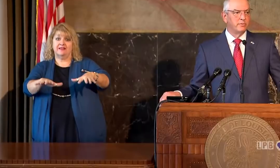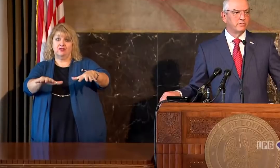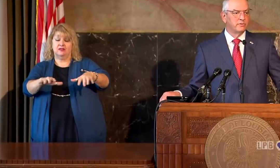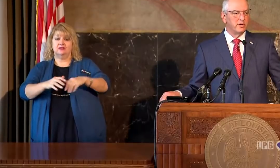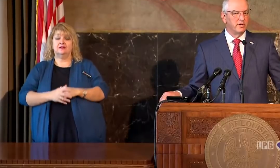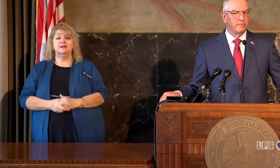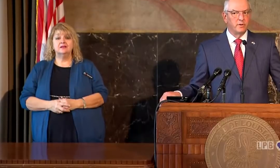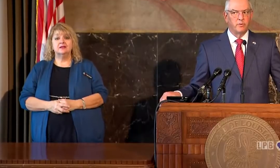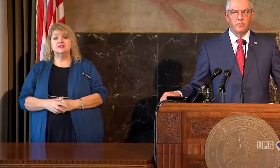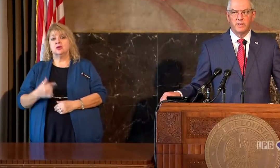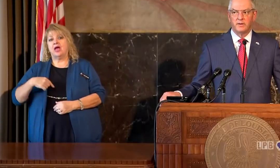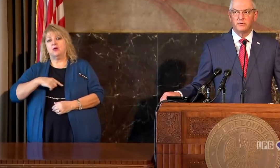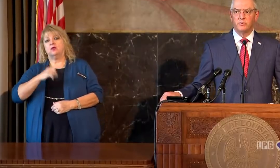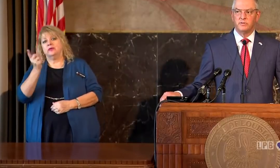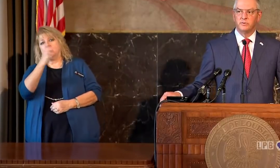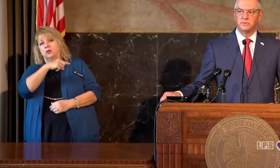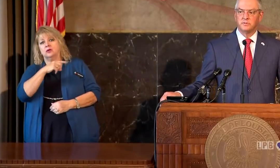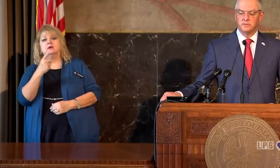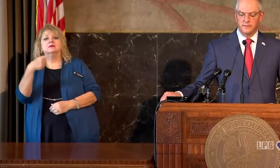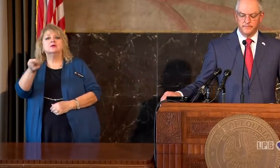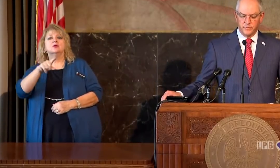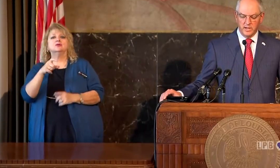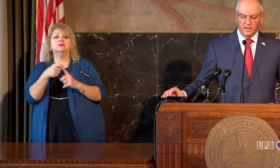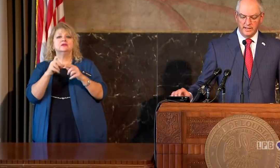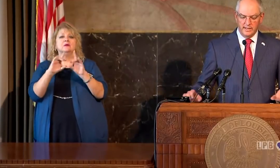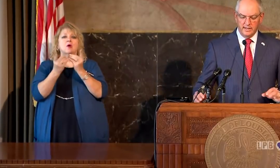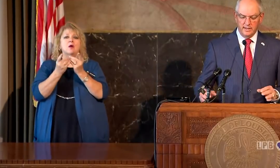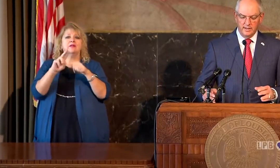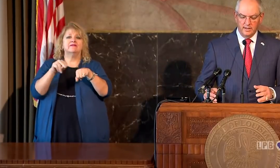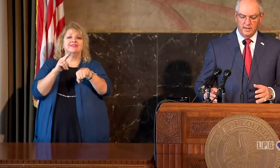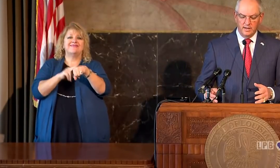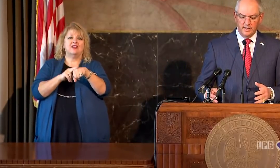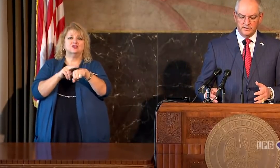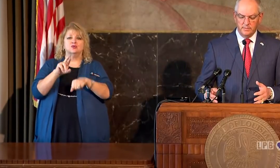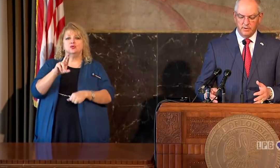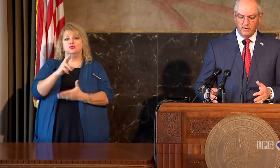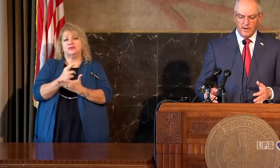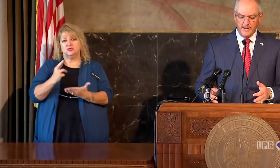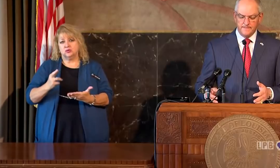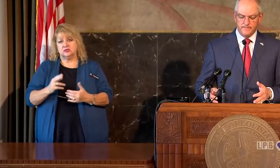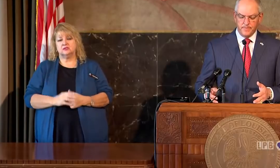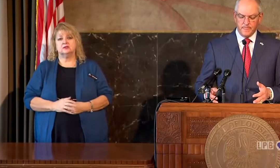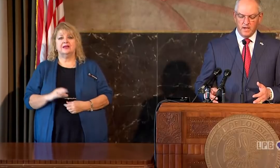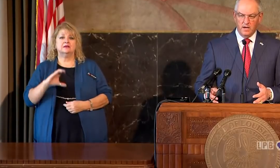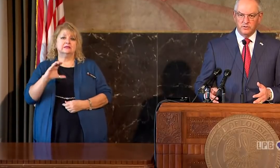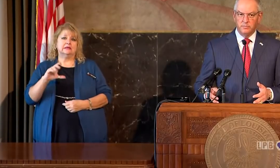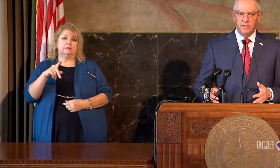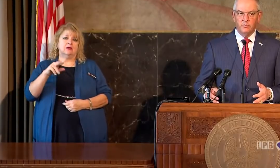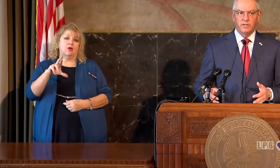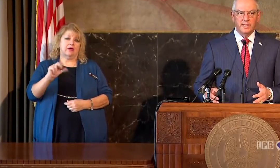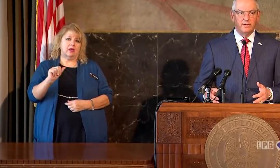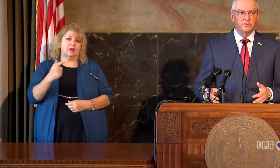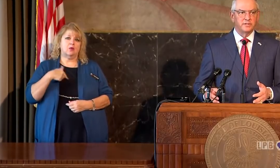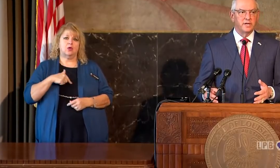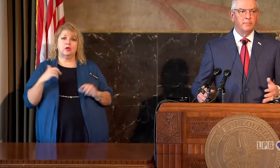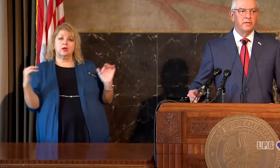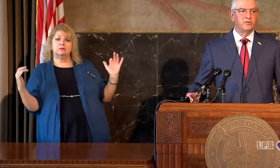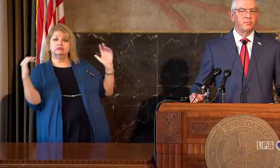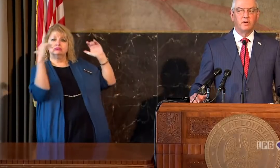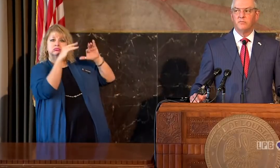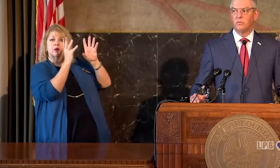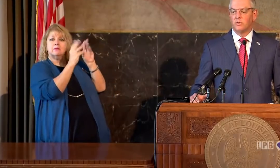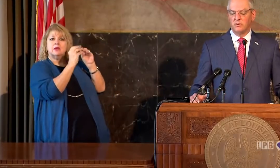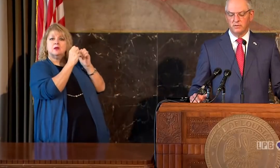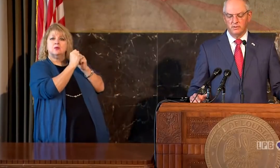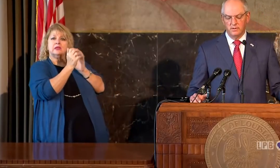with members of the Department of Natural Resources, LED, and CPRA, to meet with leaders and companies